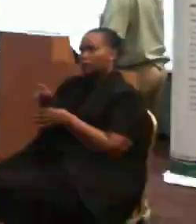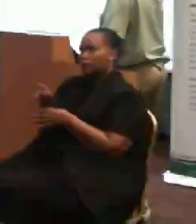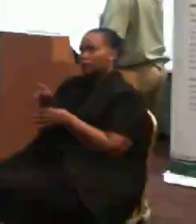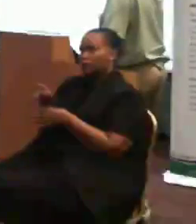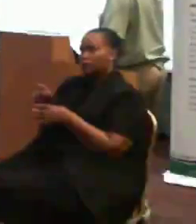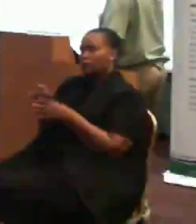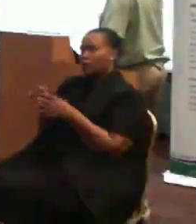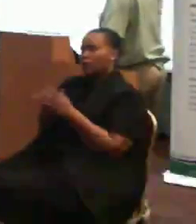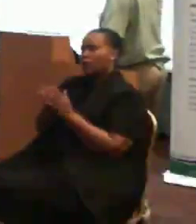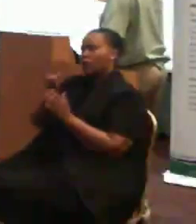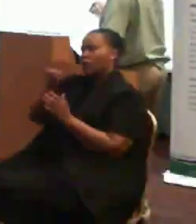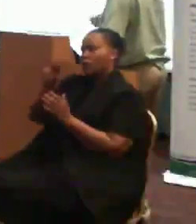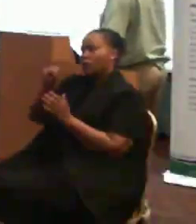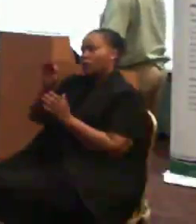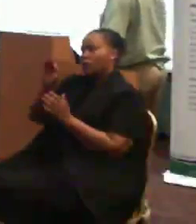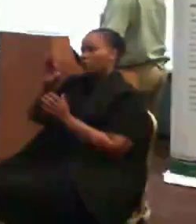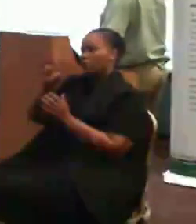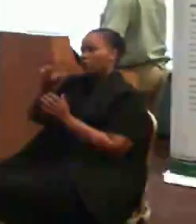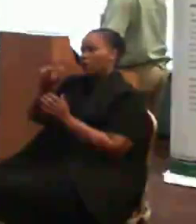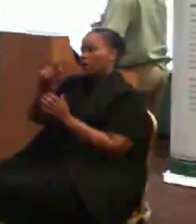inflation-related increases in your